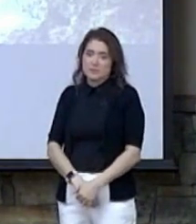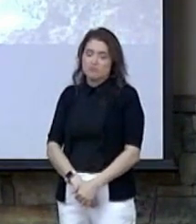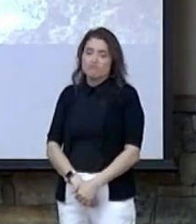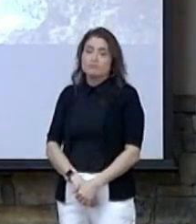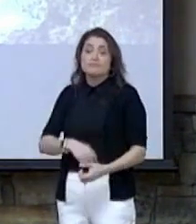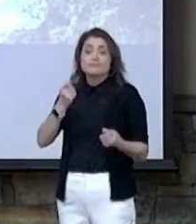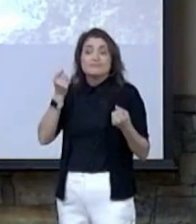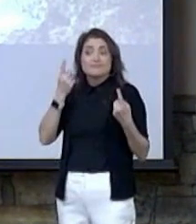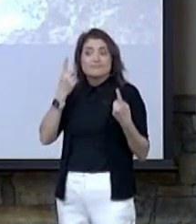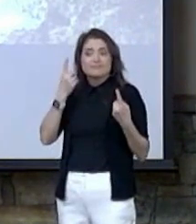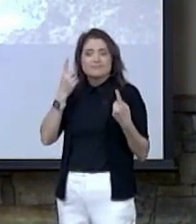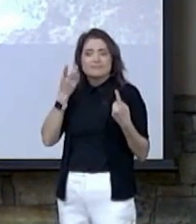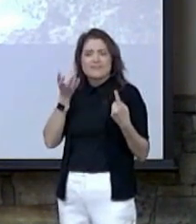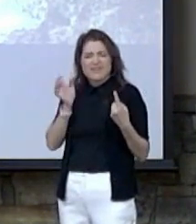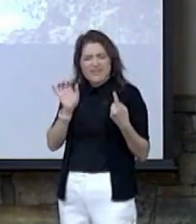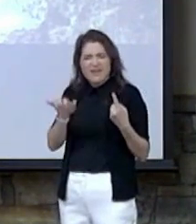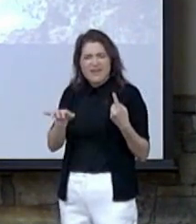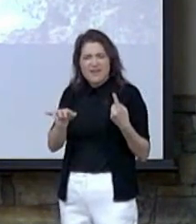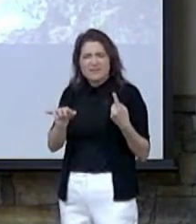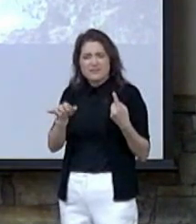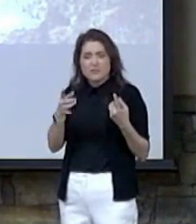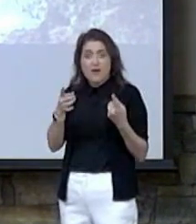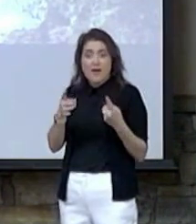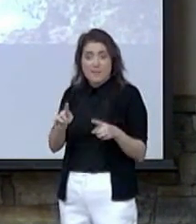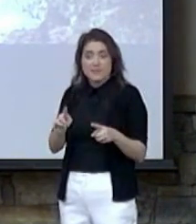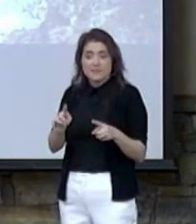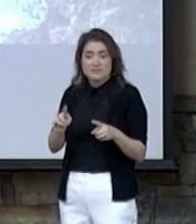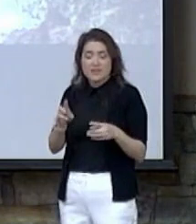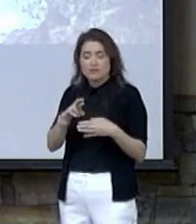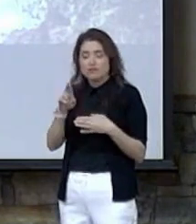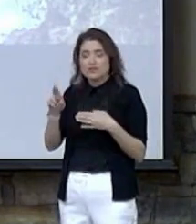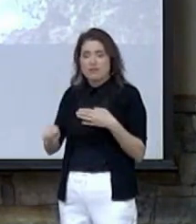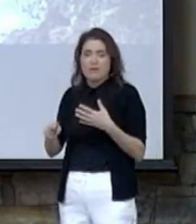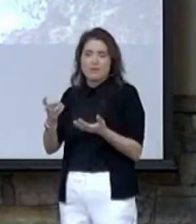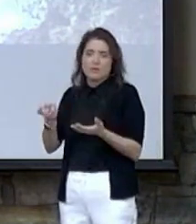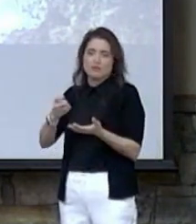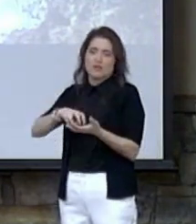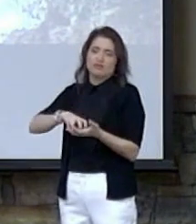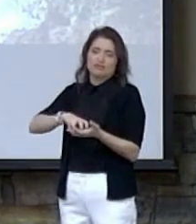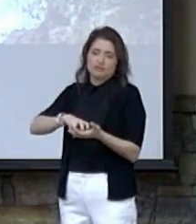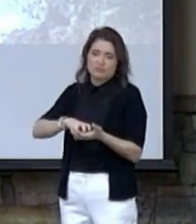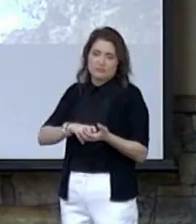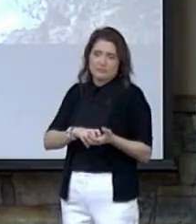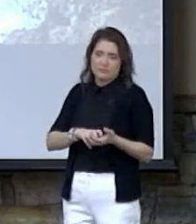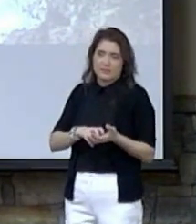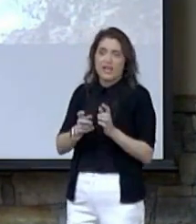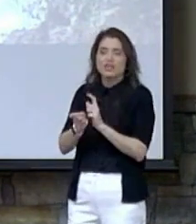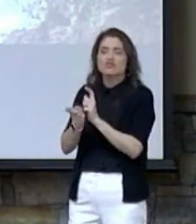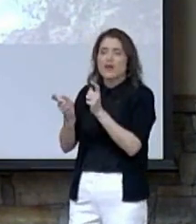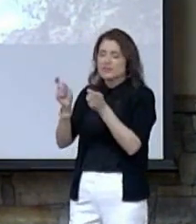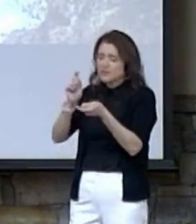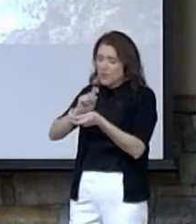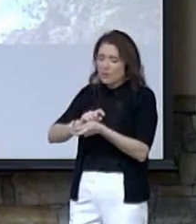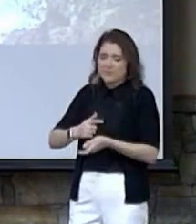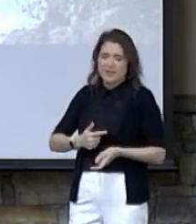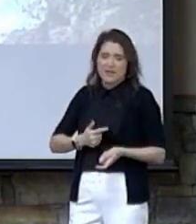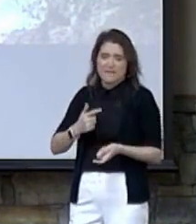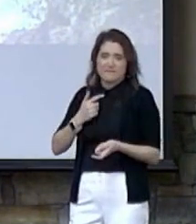You see, that's what happens as a result of the resurrection. It transforms